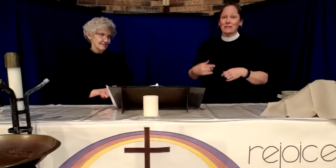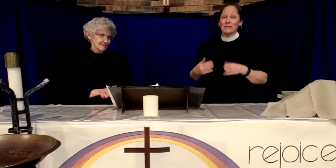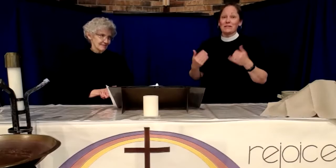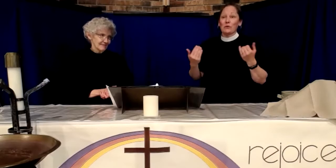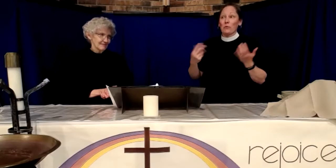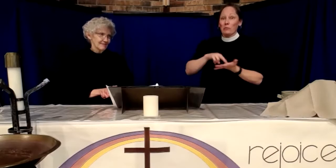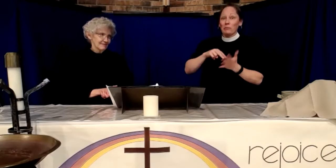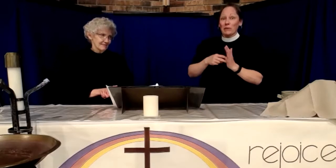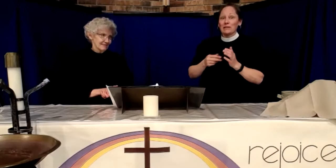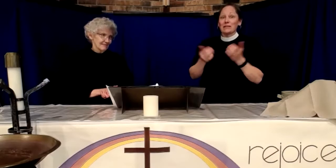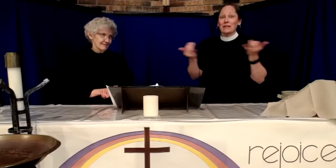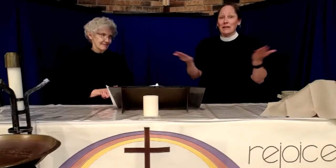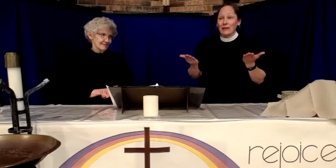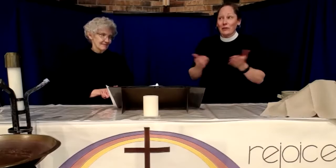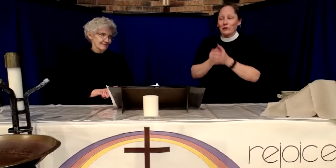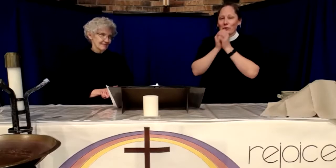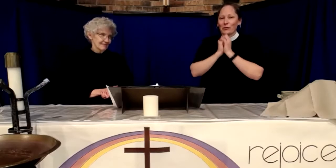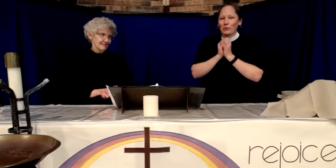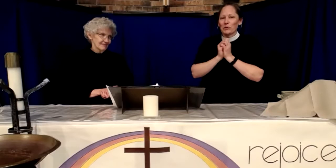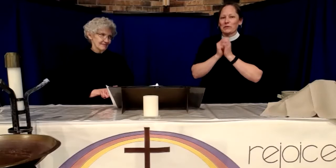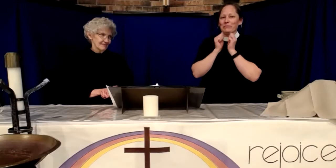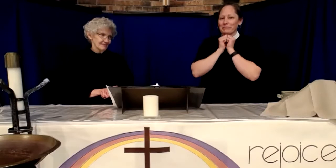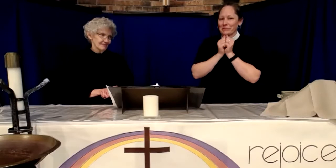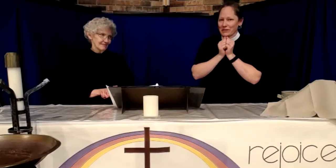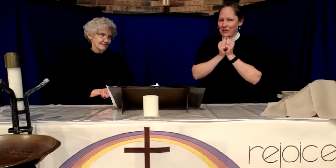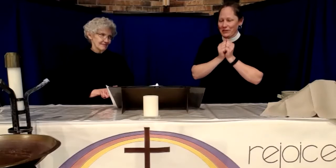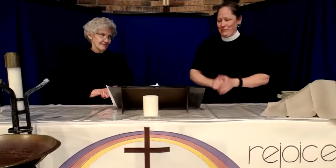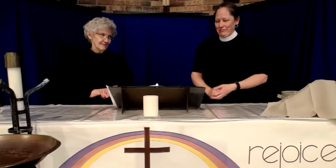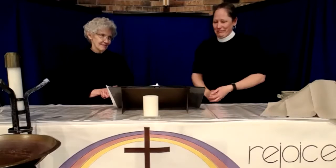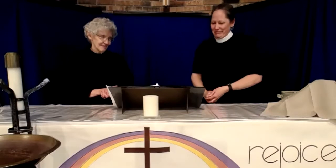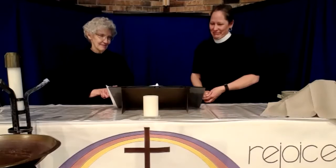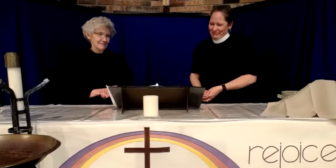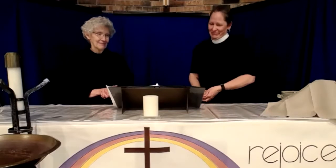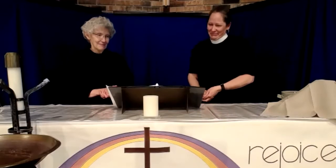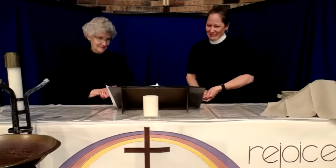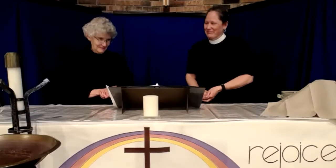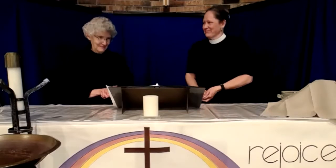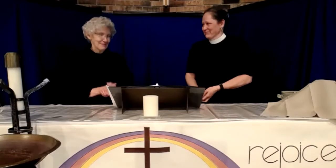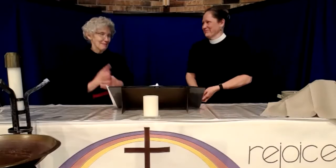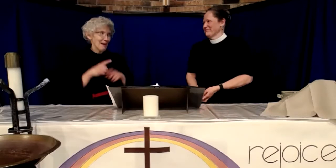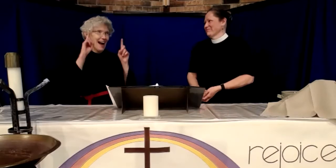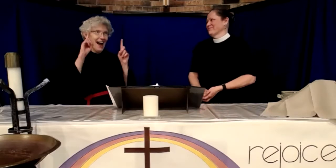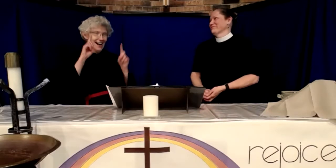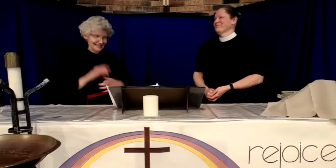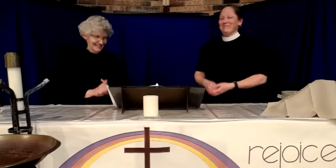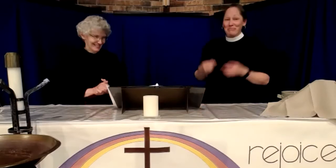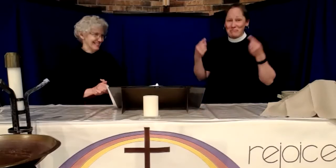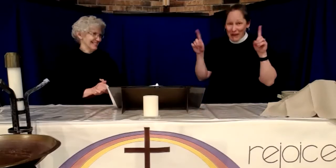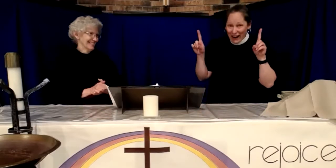to be here together in close proximity and not wear masks. So today we're here worshiping together in the